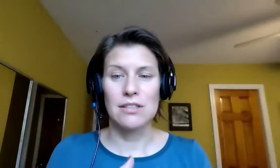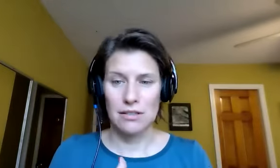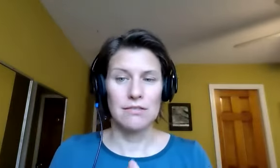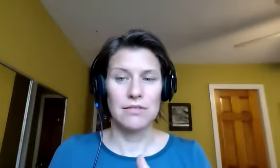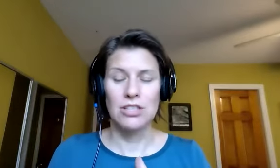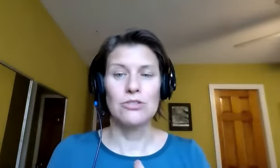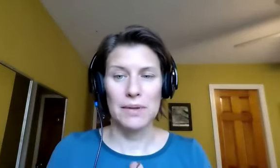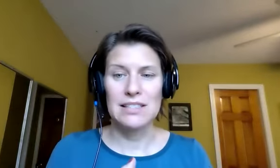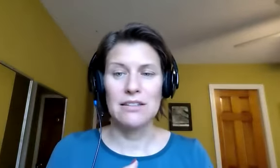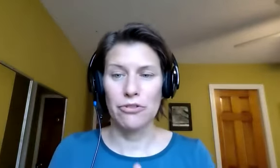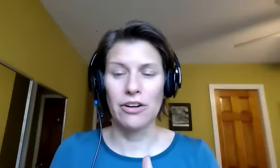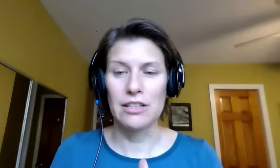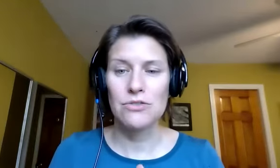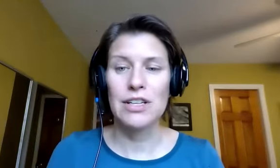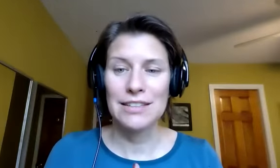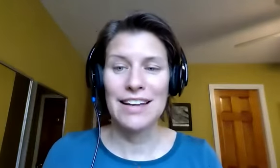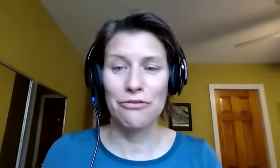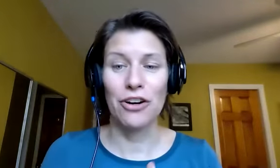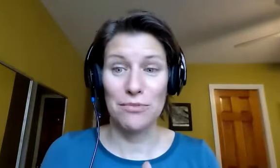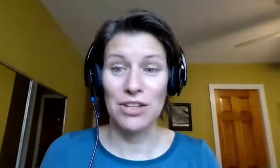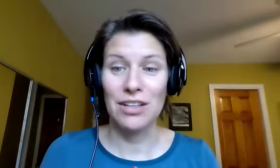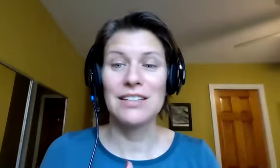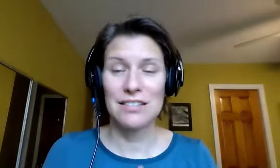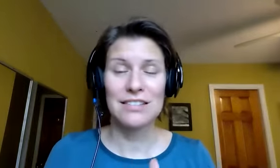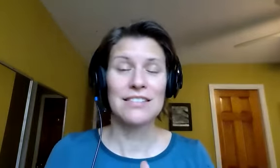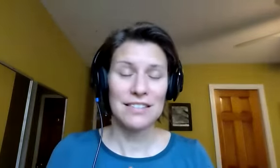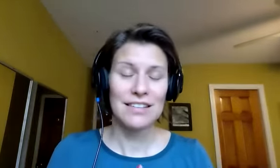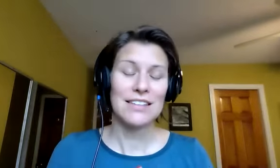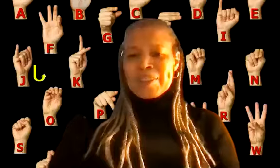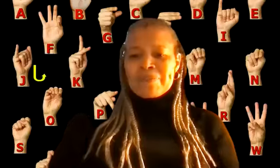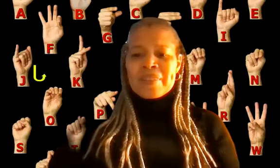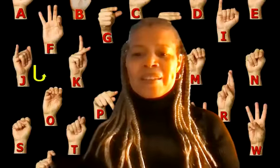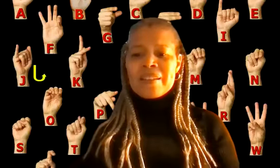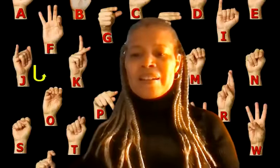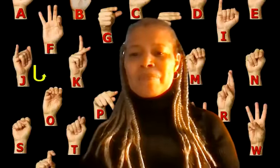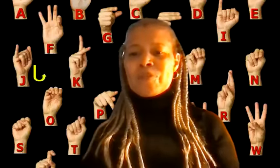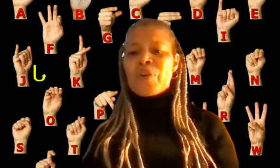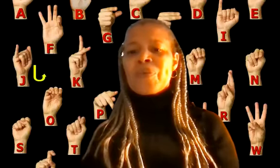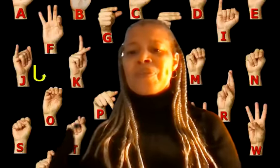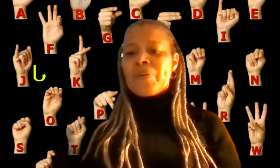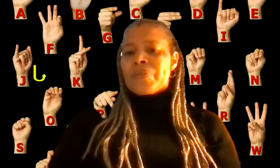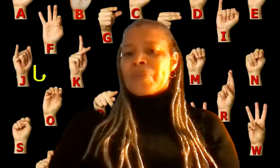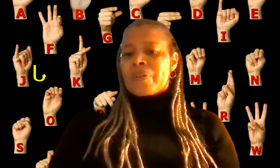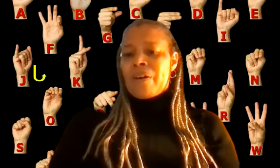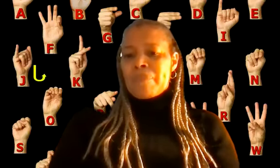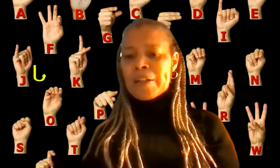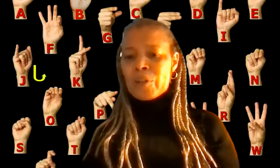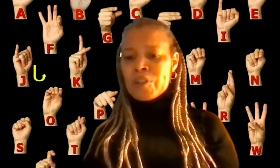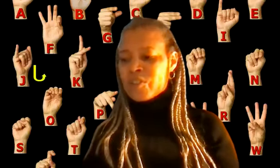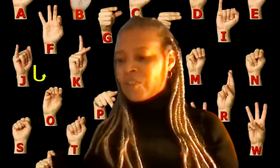a huge blessing for our industry and for our communities. Excellent. So those are all my questions.